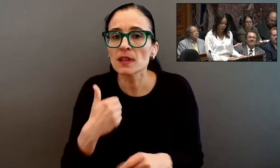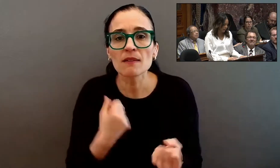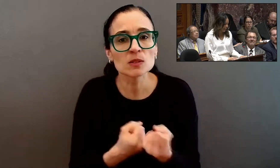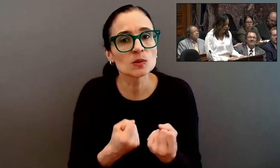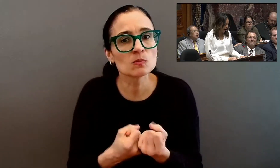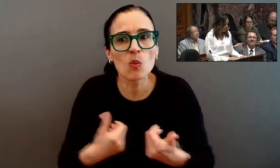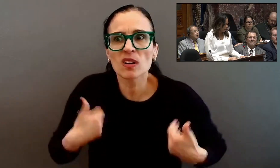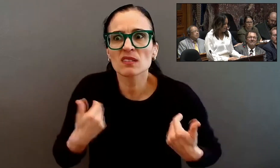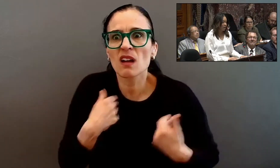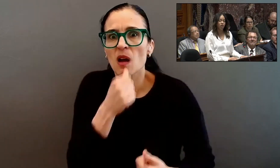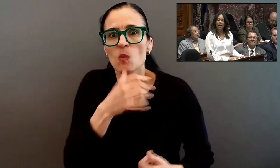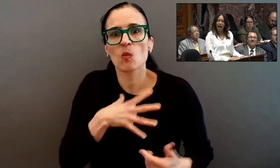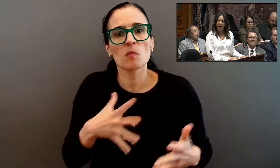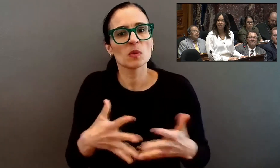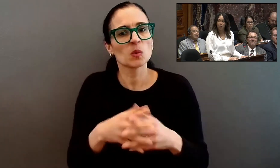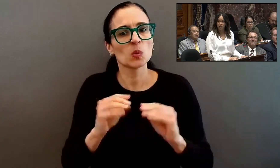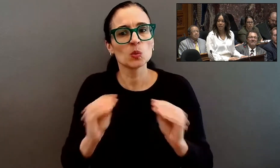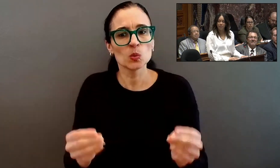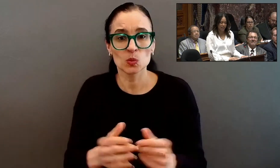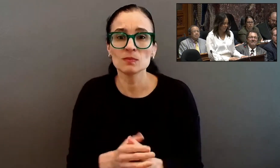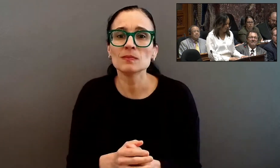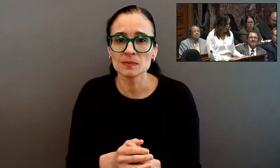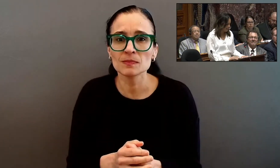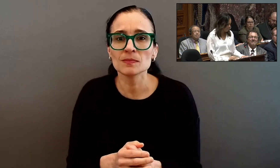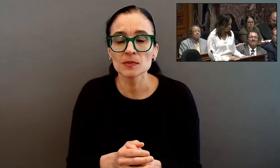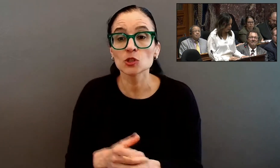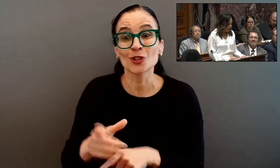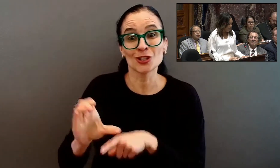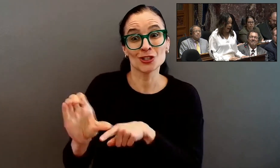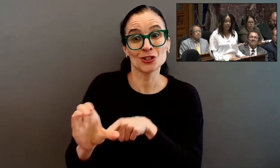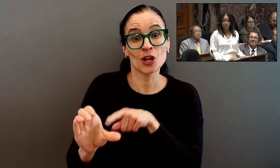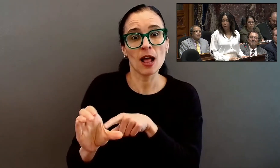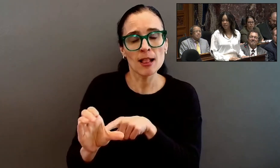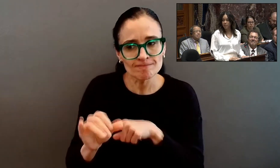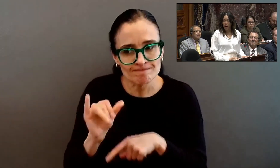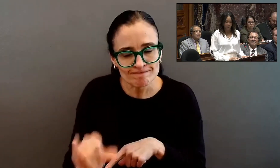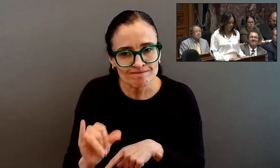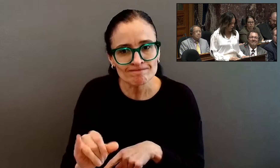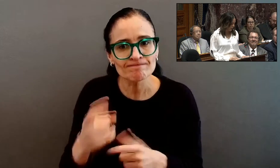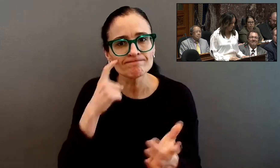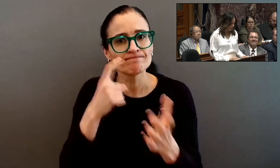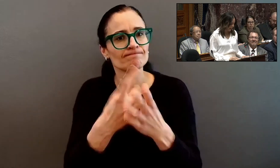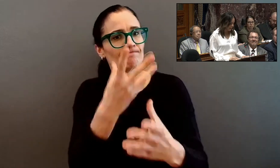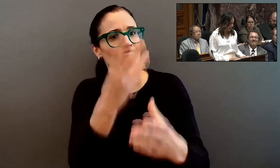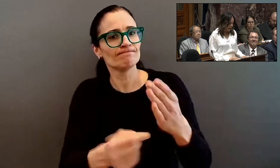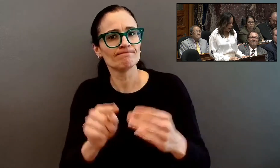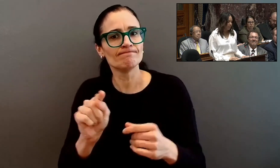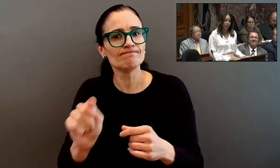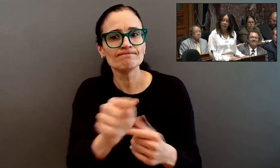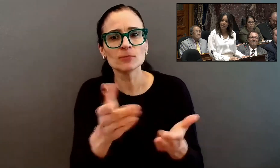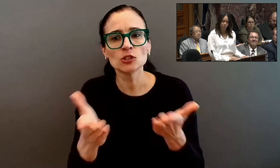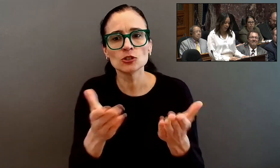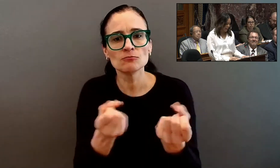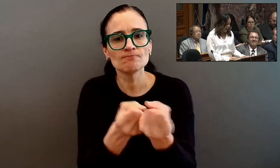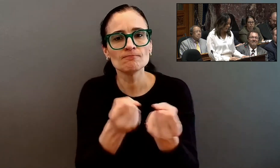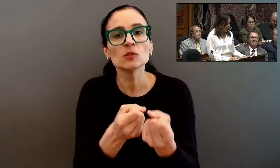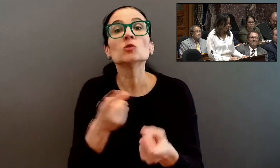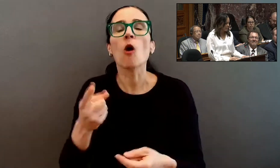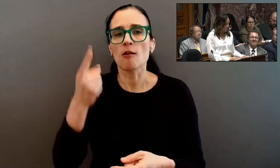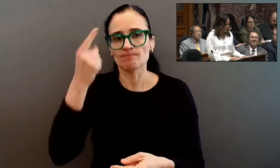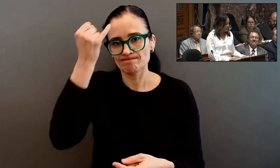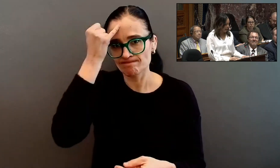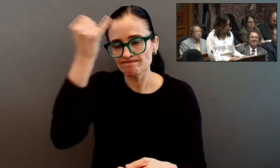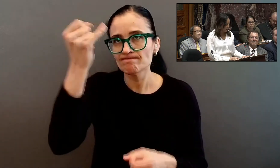certain she became that she had to do something about it. That's what sparked Cherubs Inn, a place where